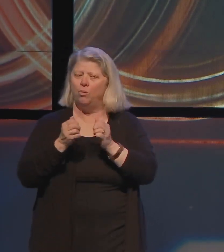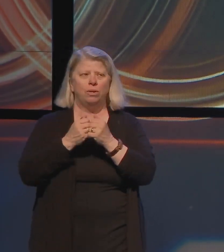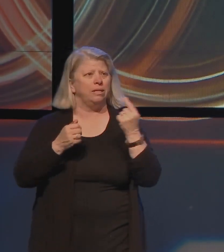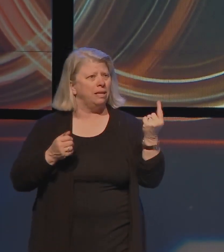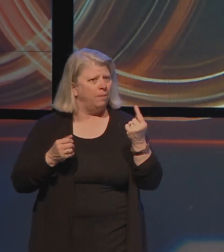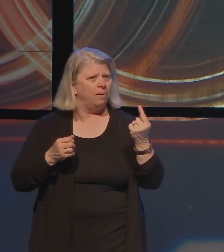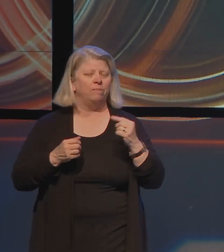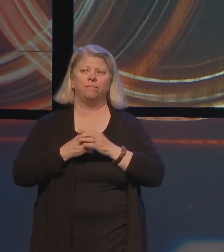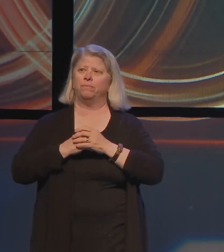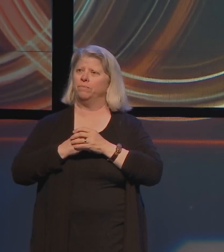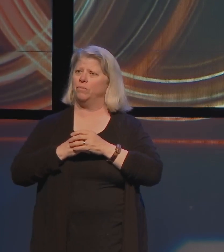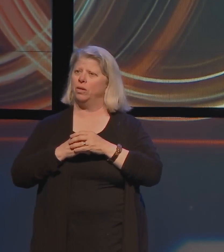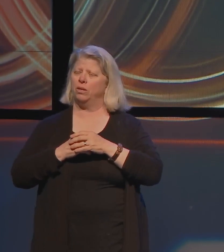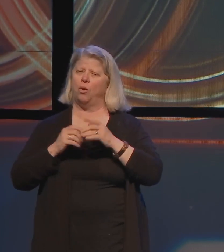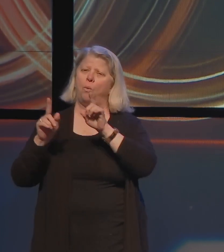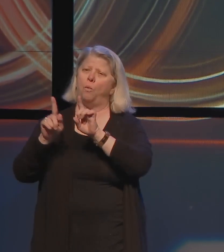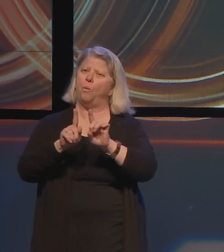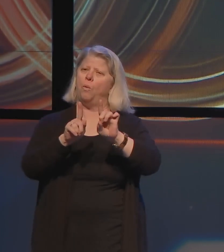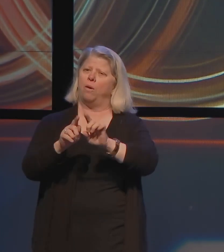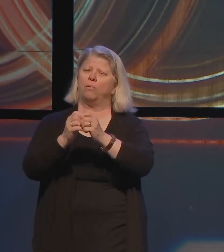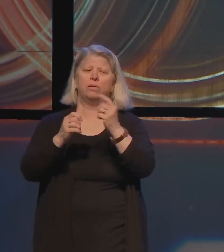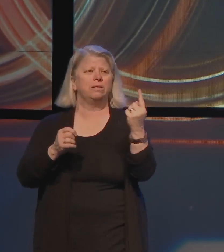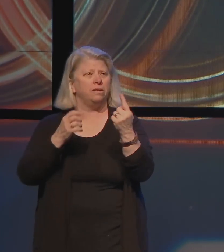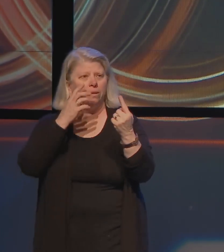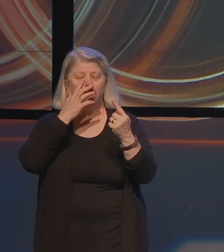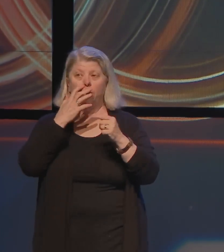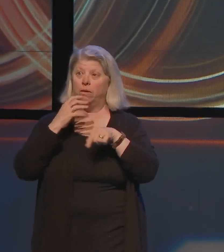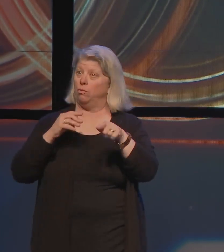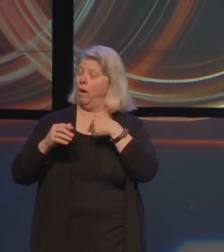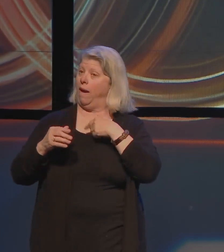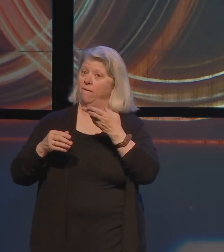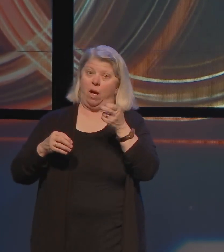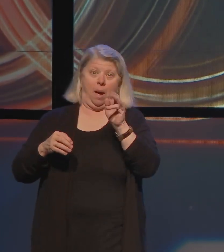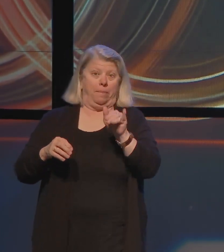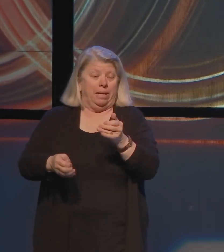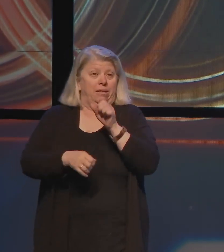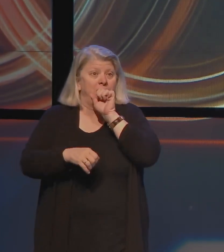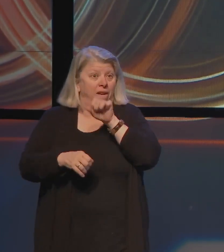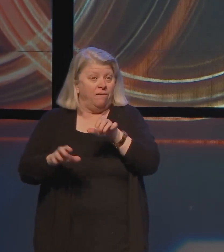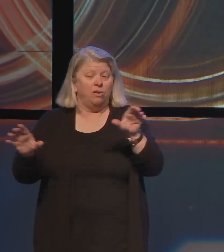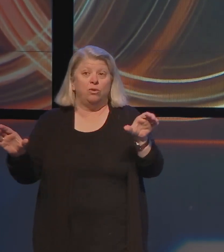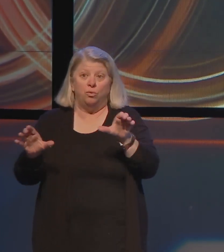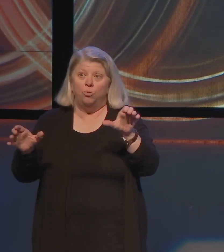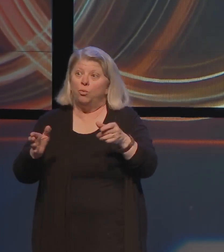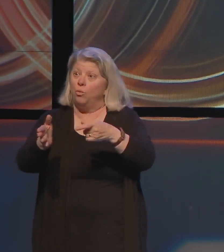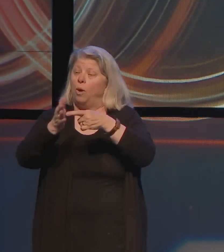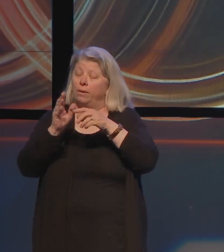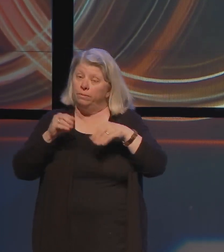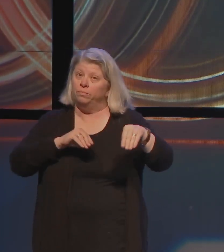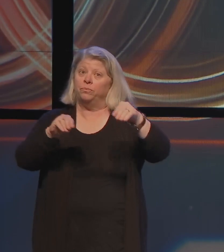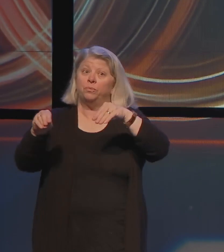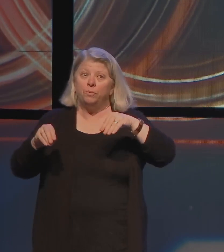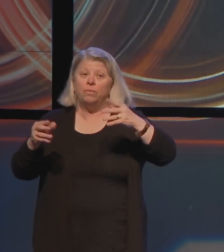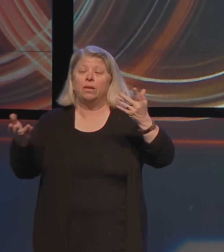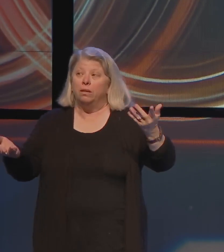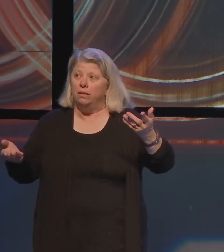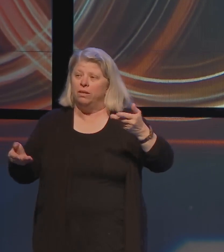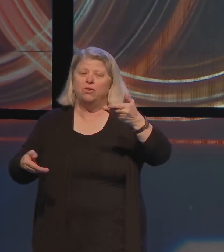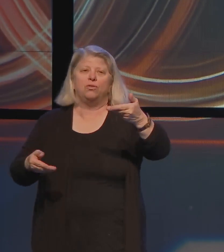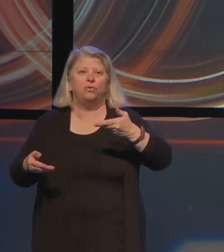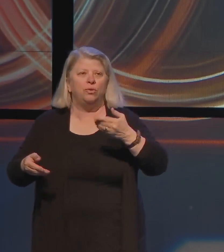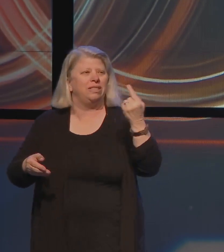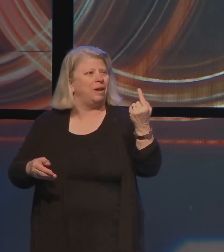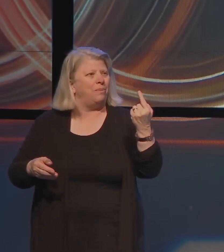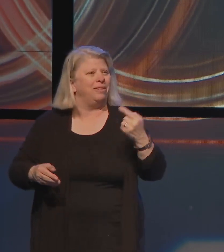someone. Walk with someone. If you have a hobby that you love to do that is requiring movement, introduce that